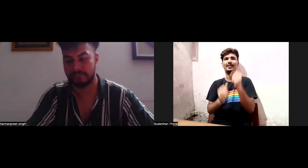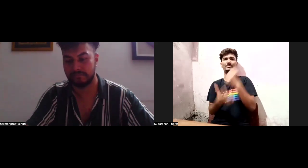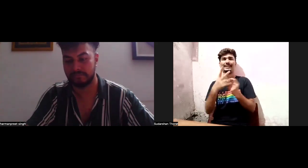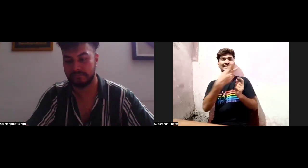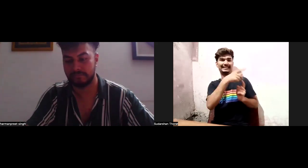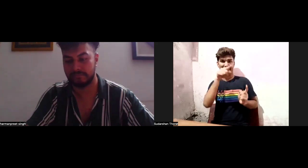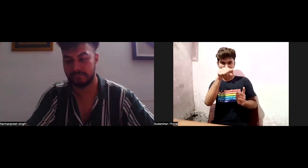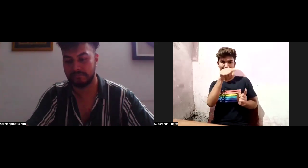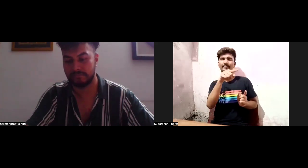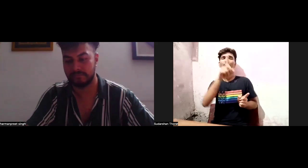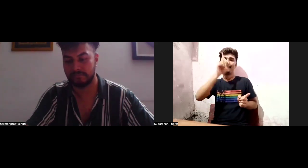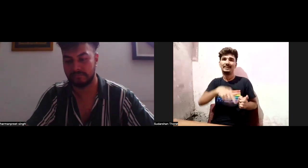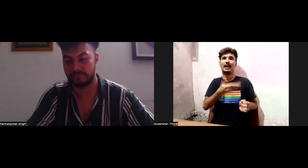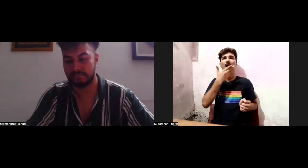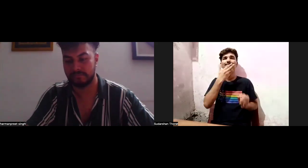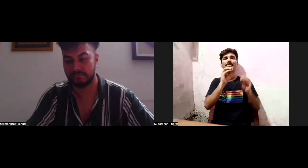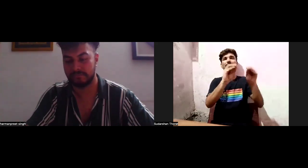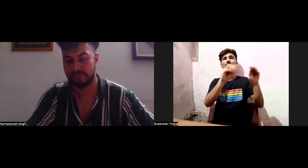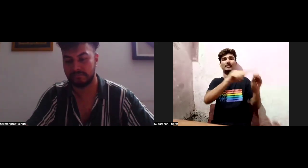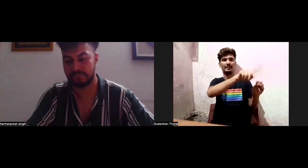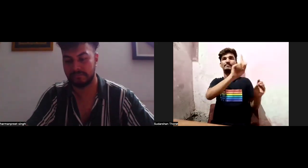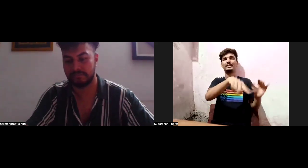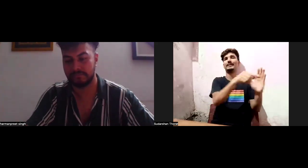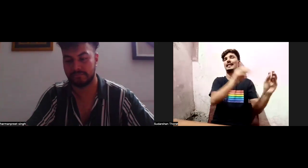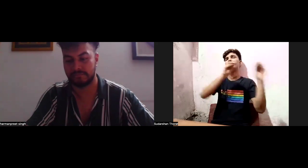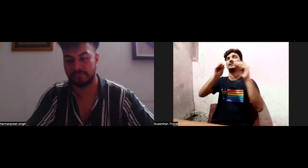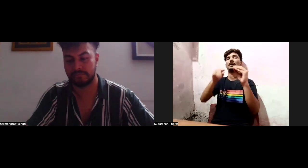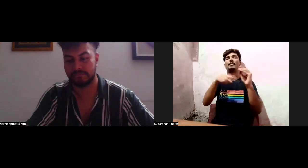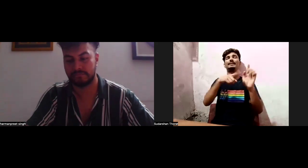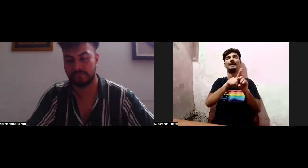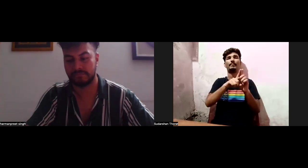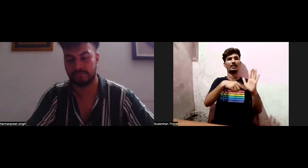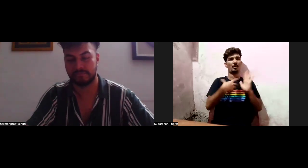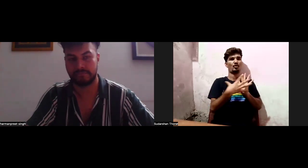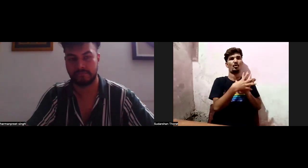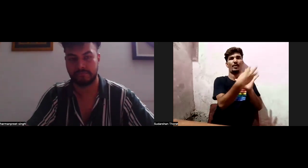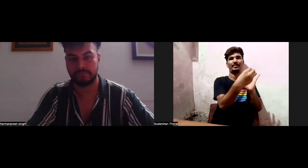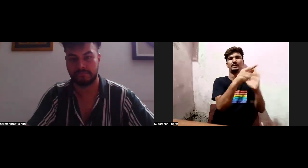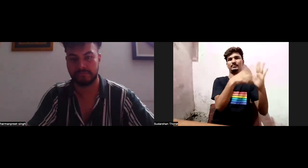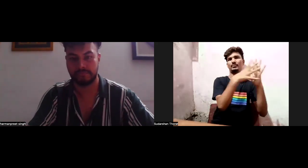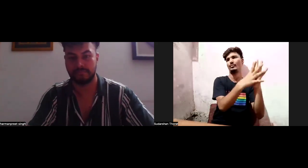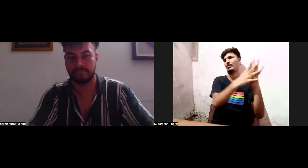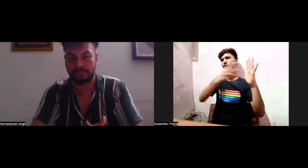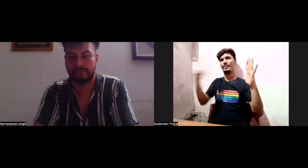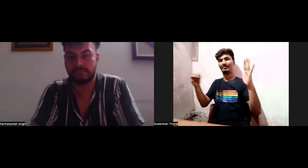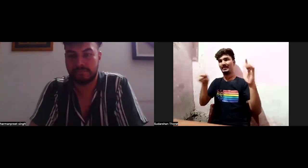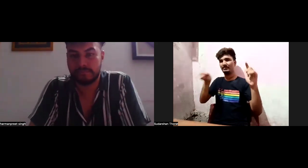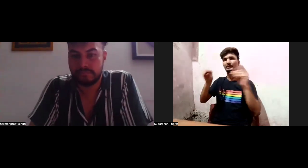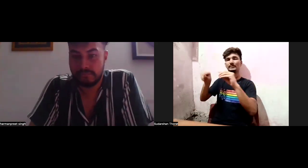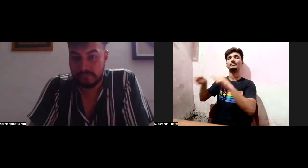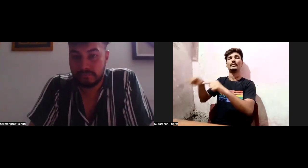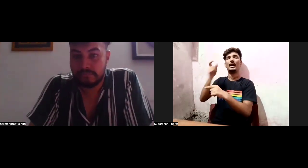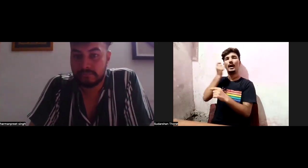have ally. We need to have NGOs. So they should work towards it. We